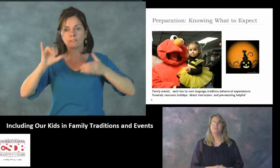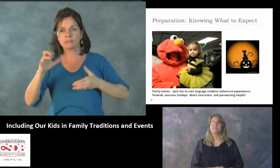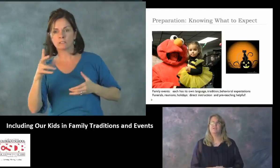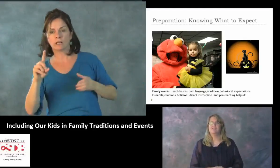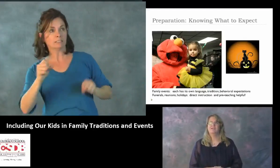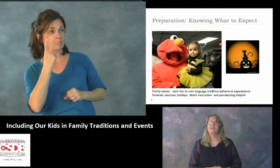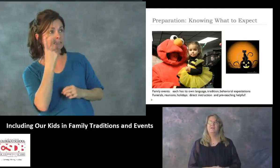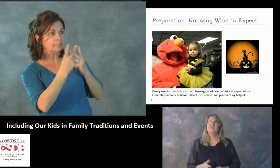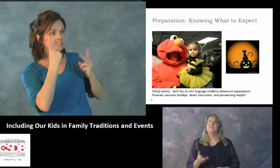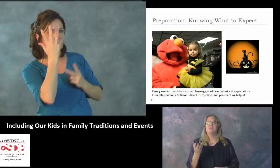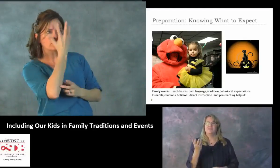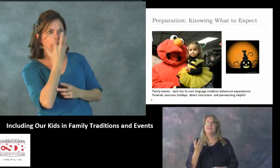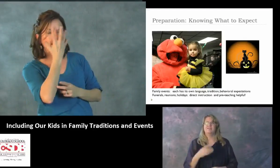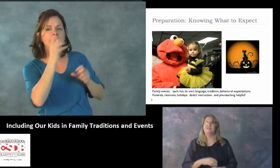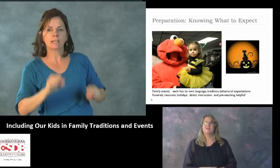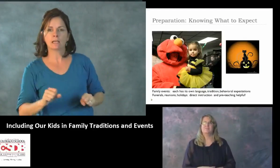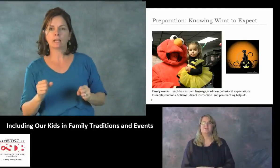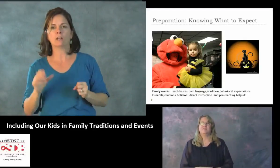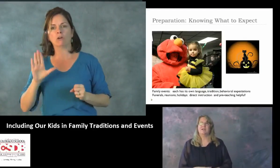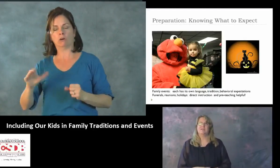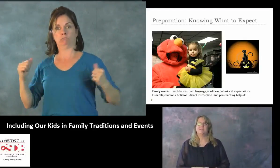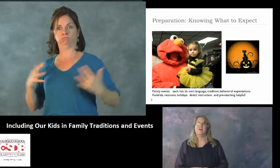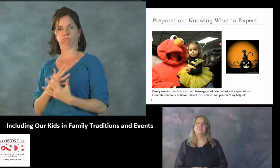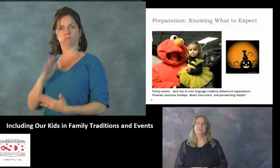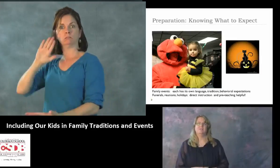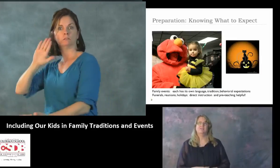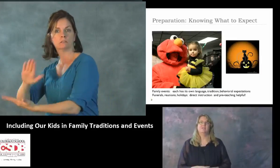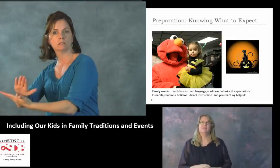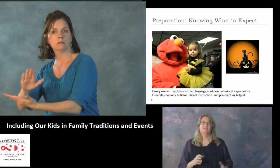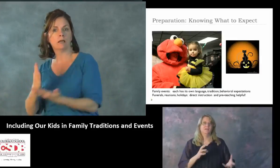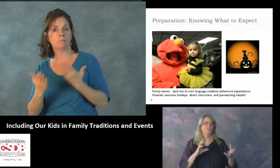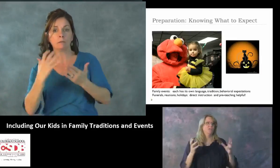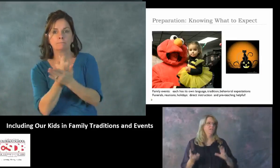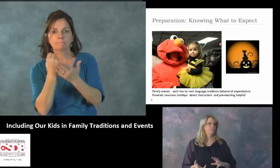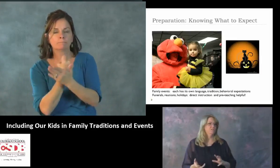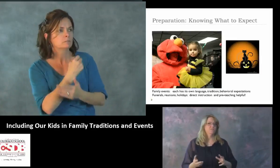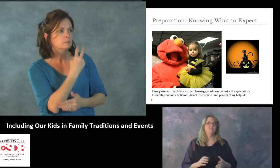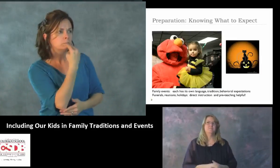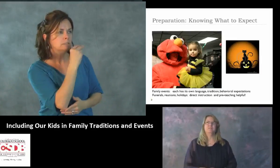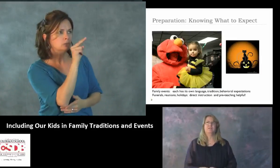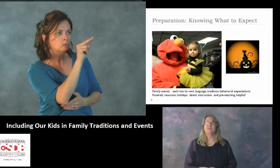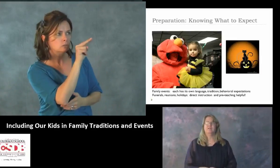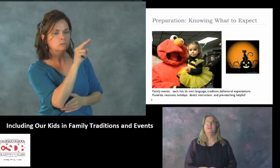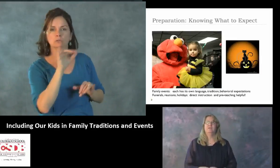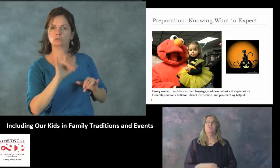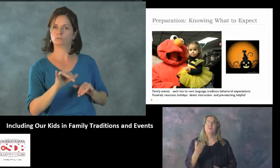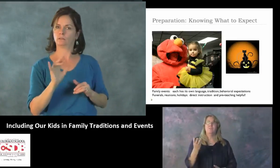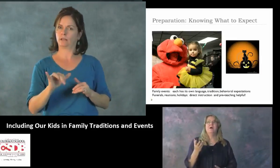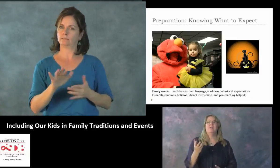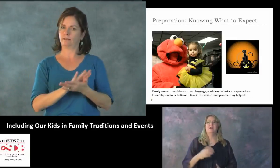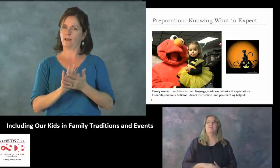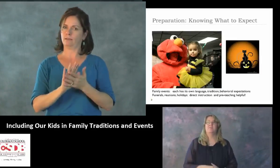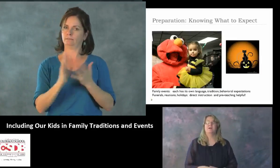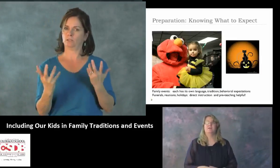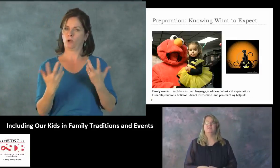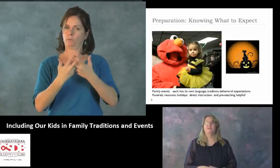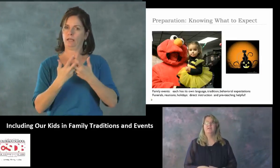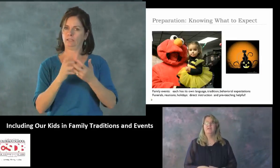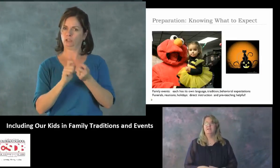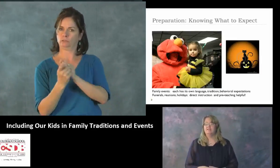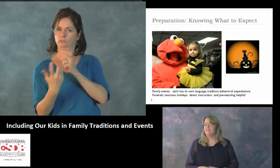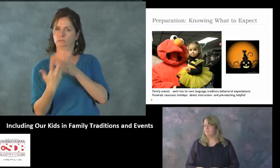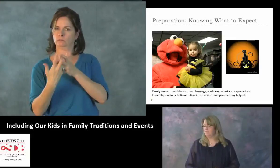little speech reading. So that's an example of a nice accommodation of a change to something that they might not have thought